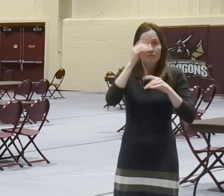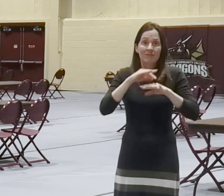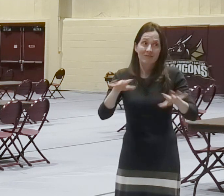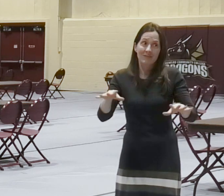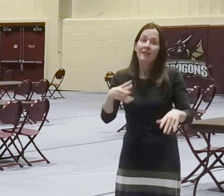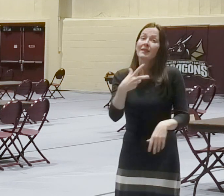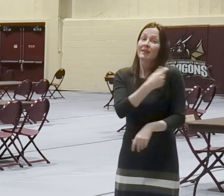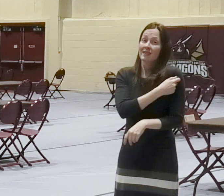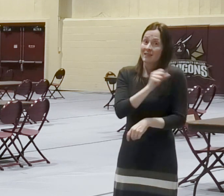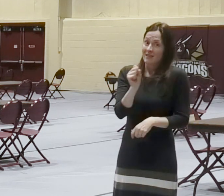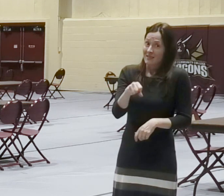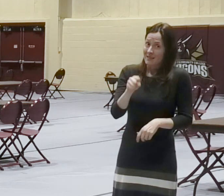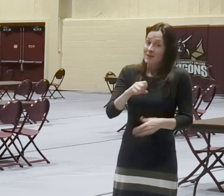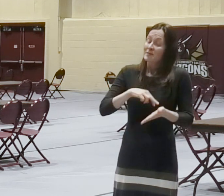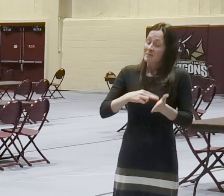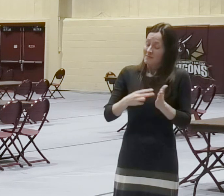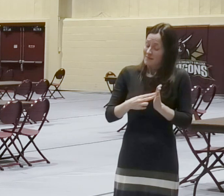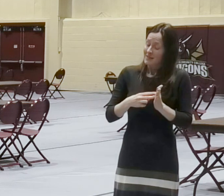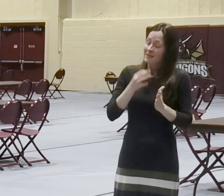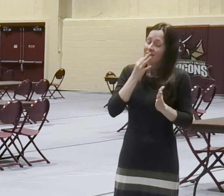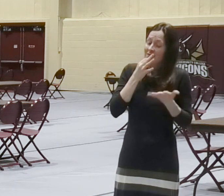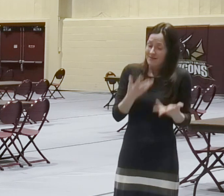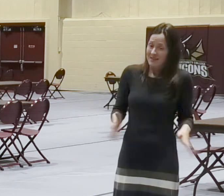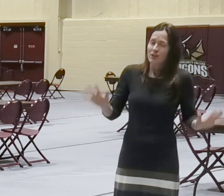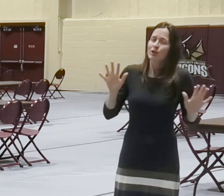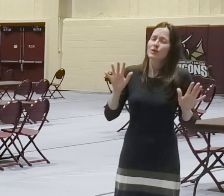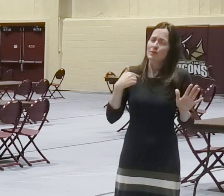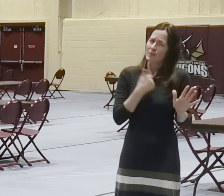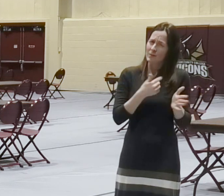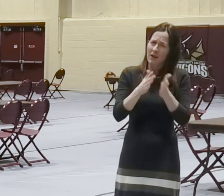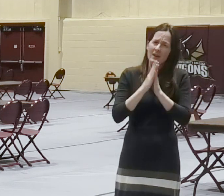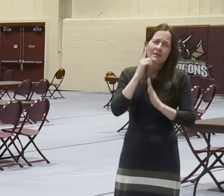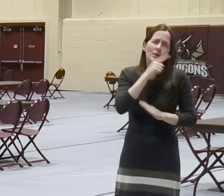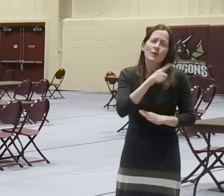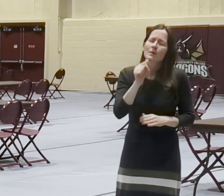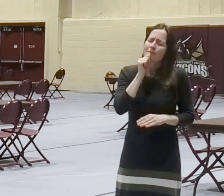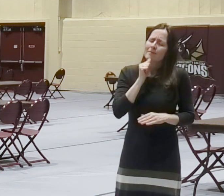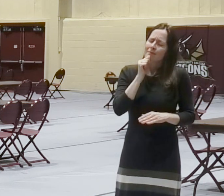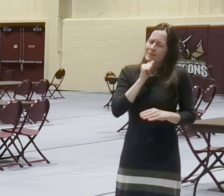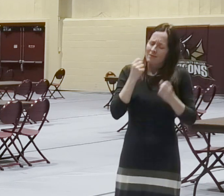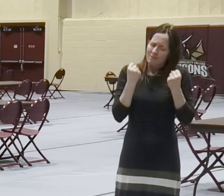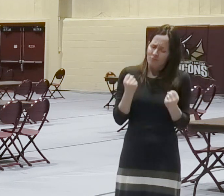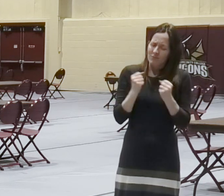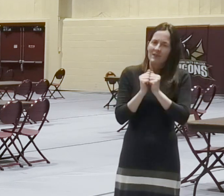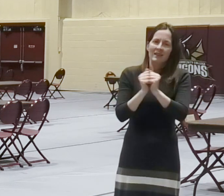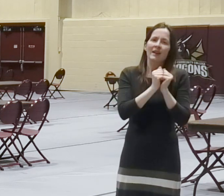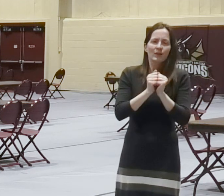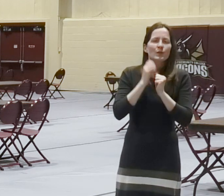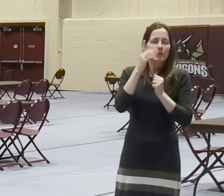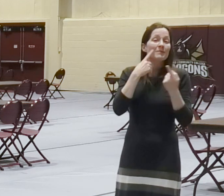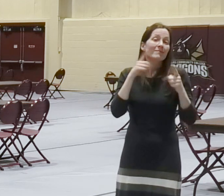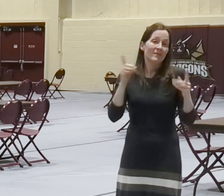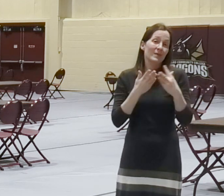tunnel, and we ask that you all be strong, and we will get through this as one community. Thank you.